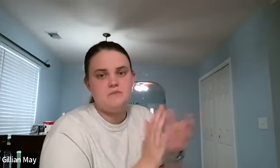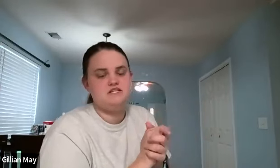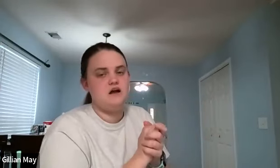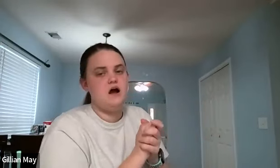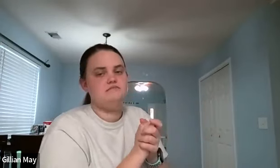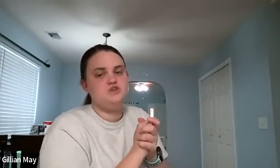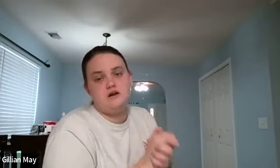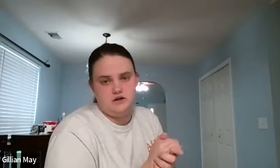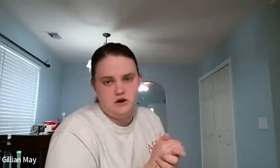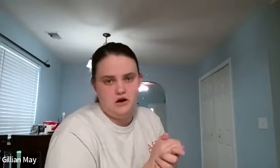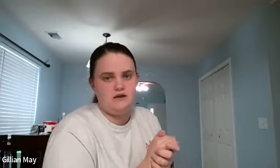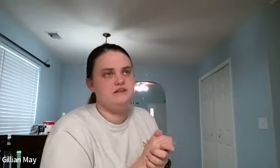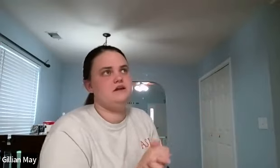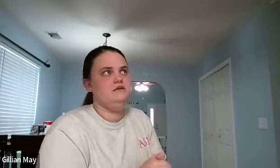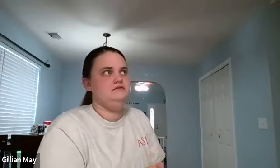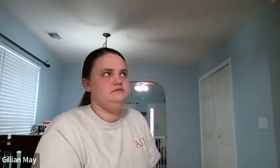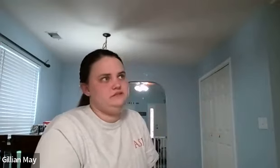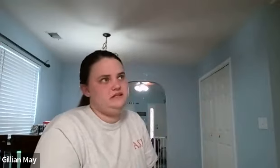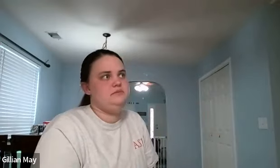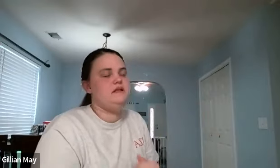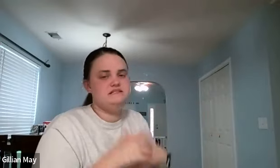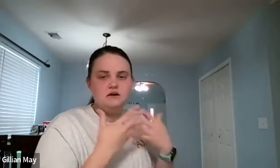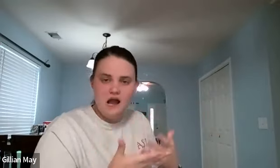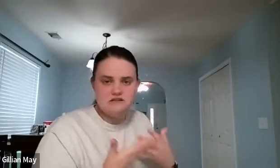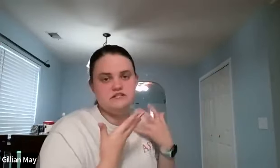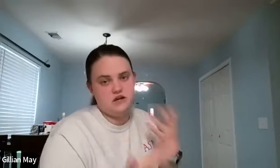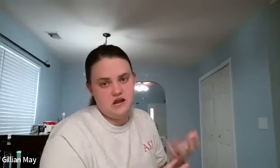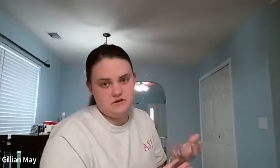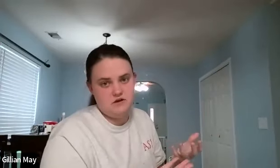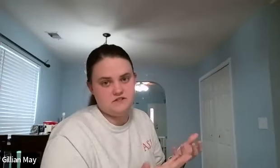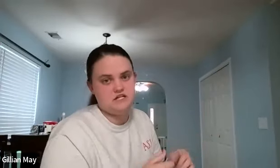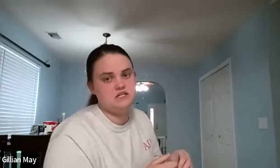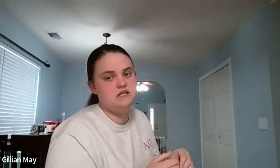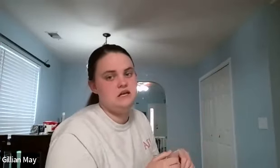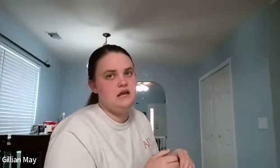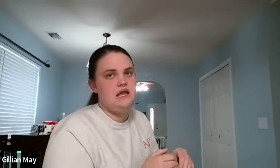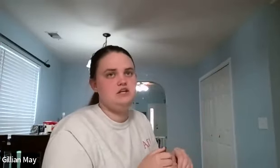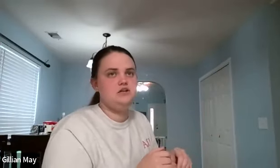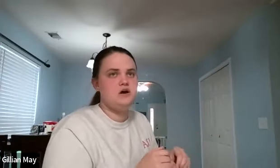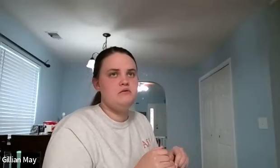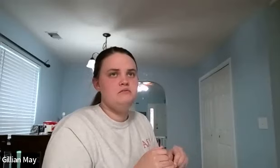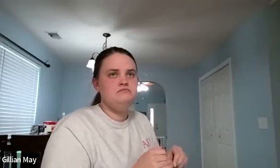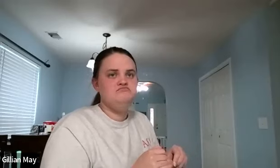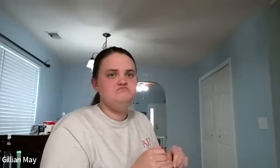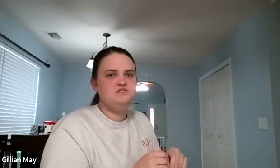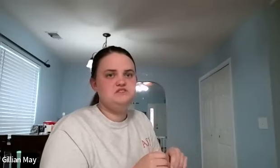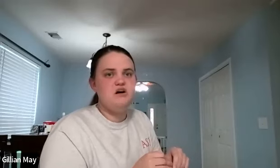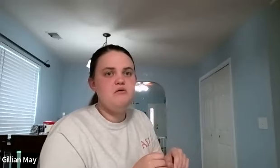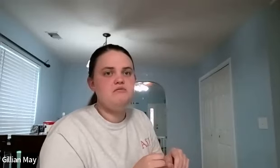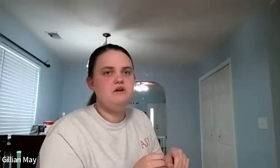and stop talking to her and being like, oh, okay. But like still actively trying to have a conversation and, don't look at